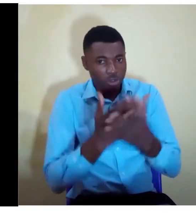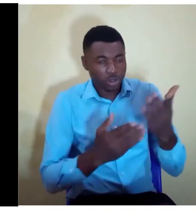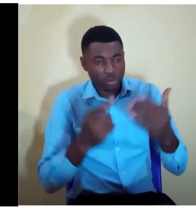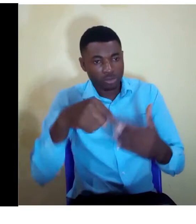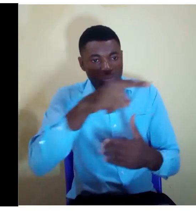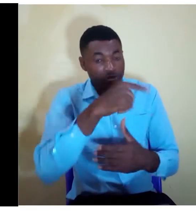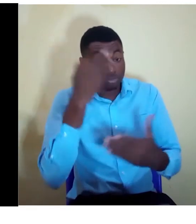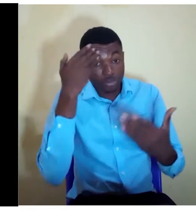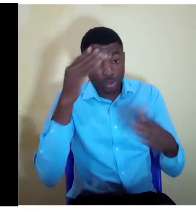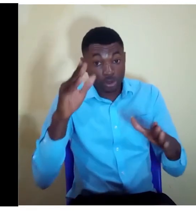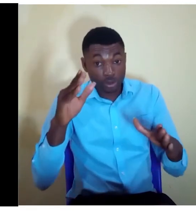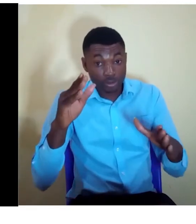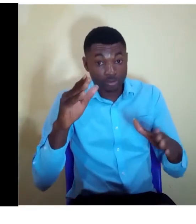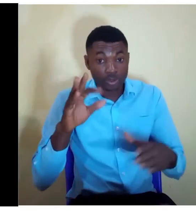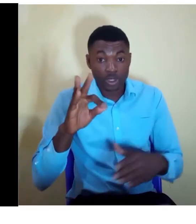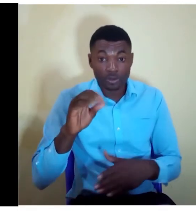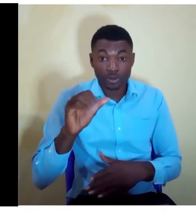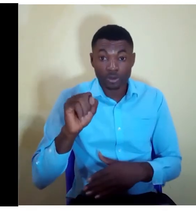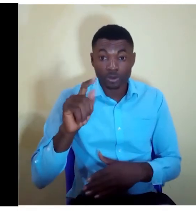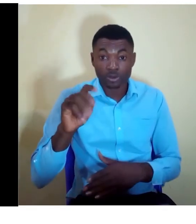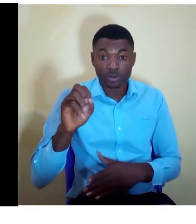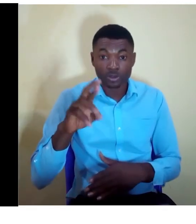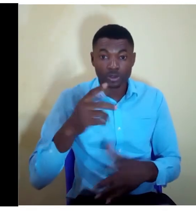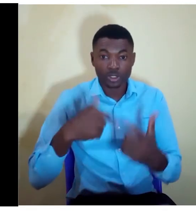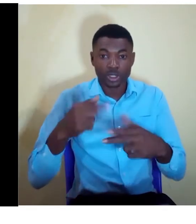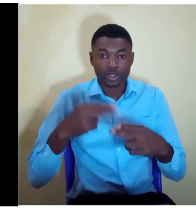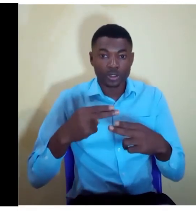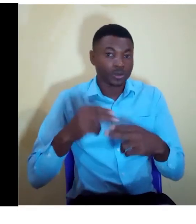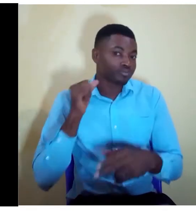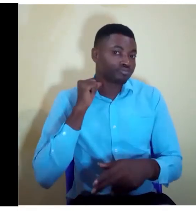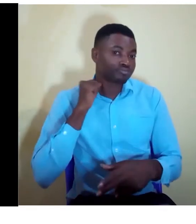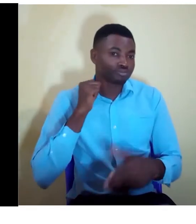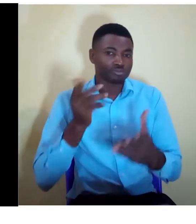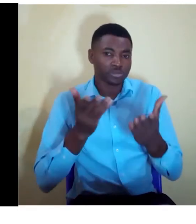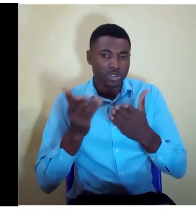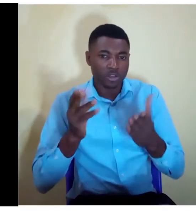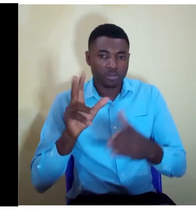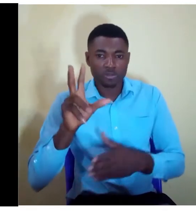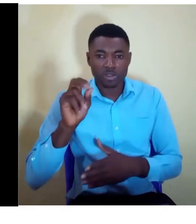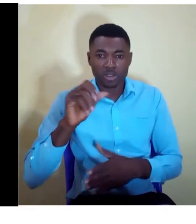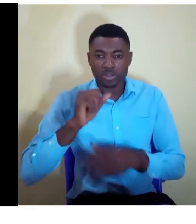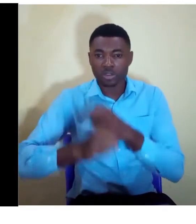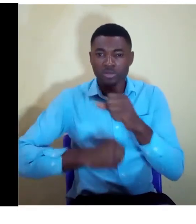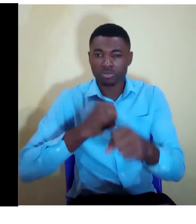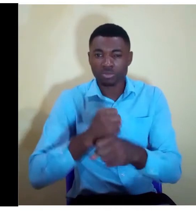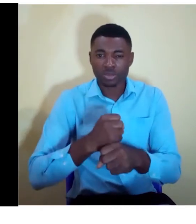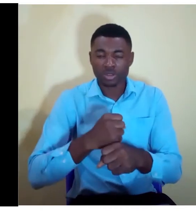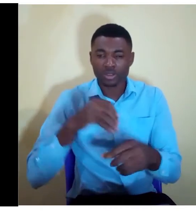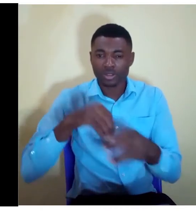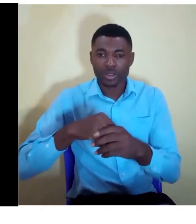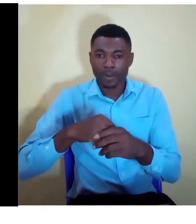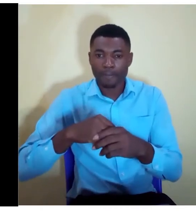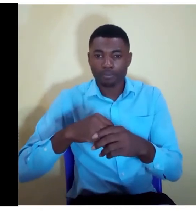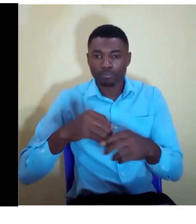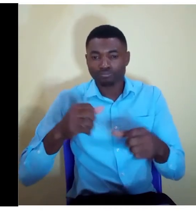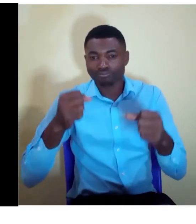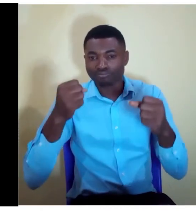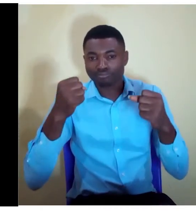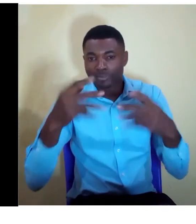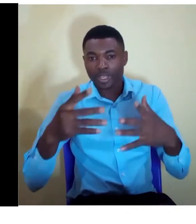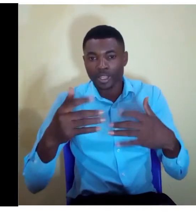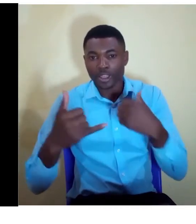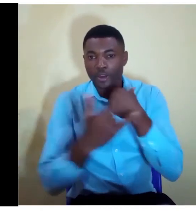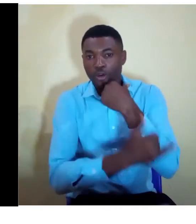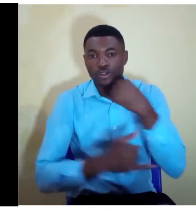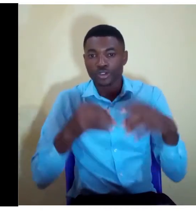you who may not know, Foster served approximately 30 years across much of post-colonial